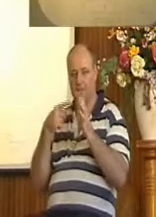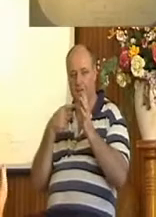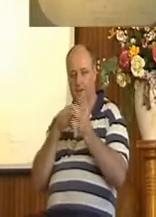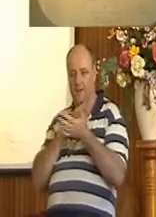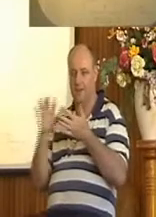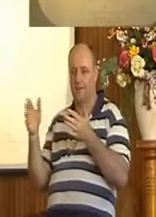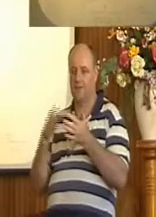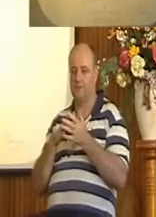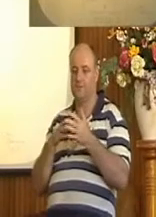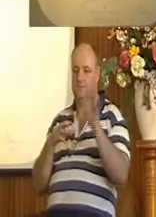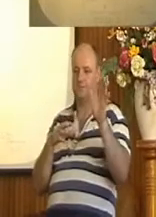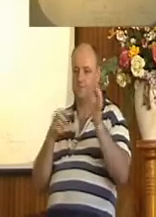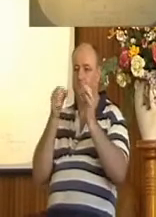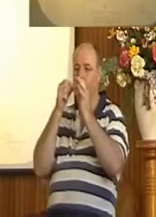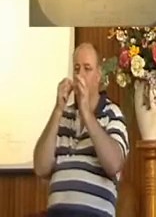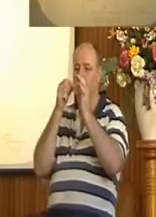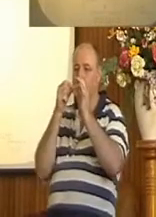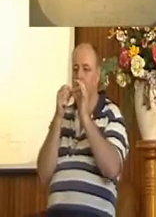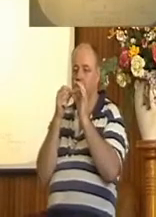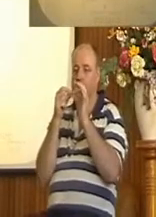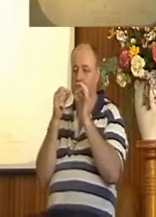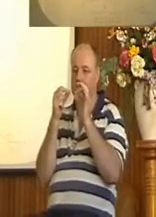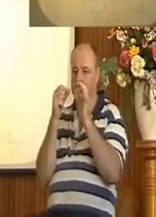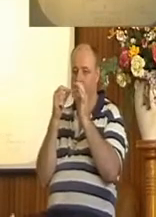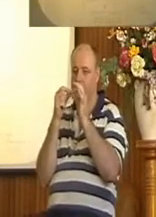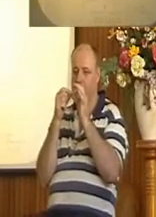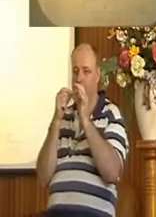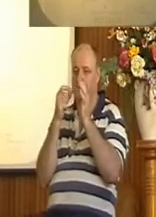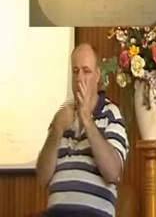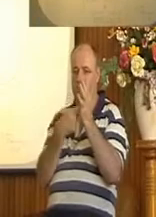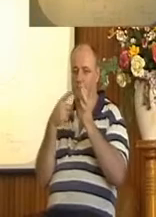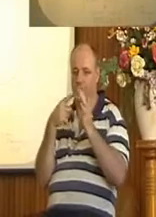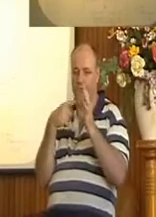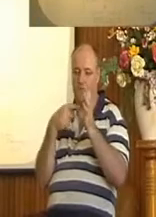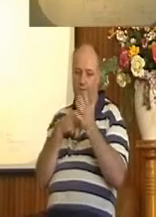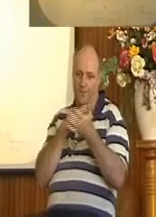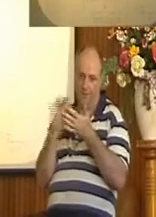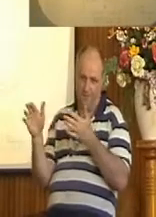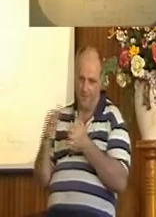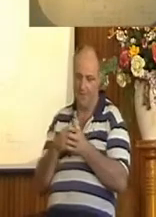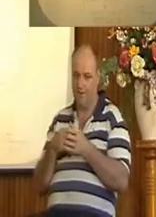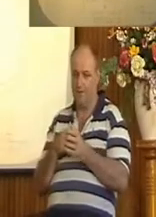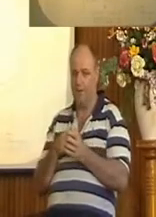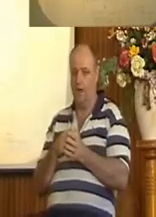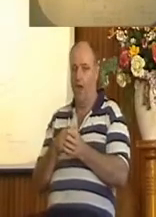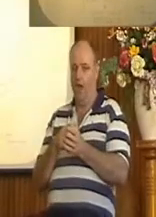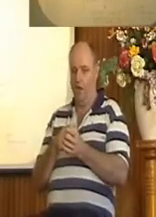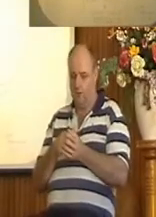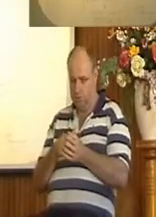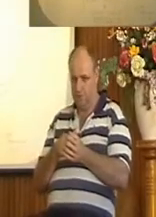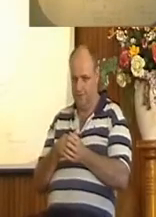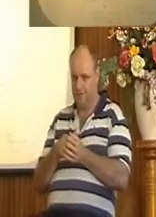the individual. Pneuma is the word for the Spirit. There, never mind these ethnic